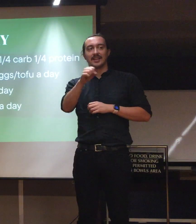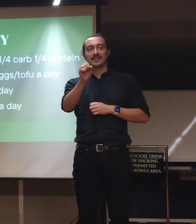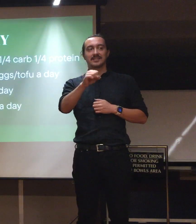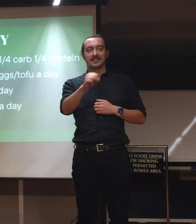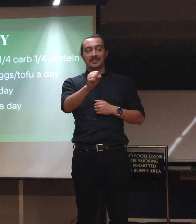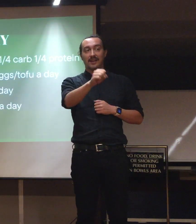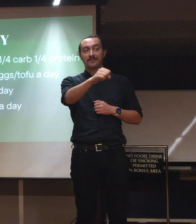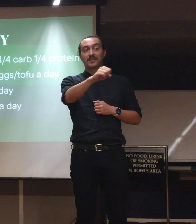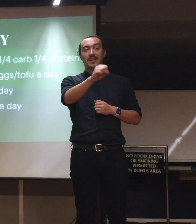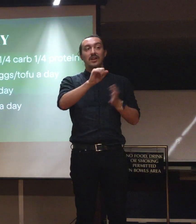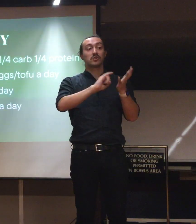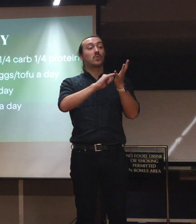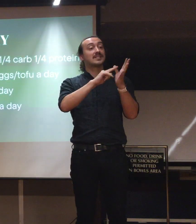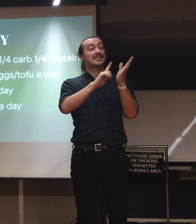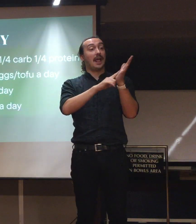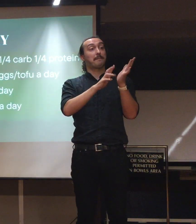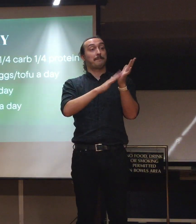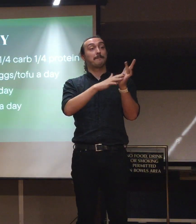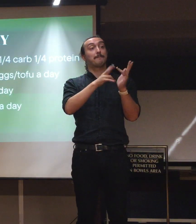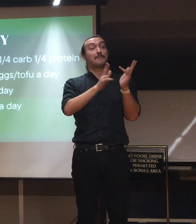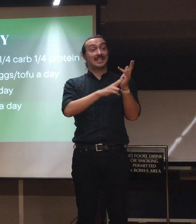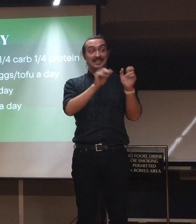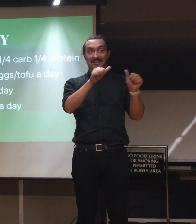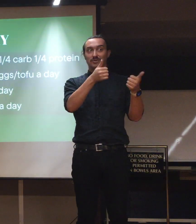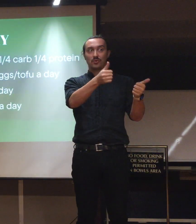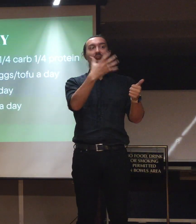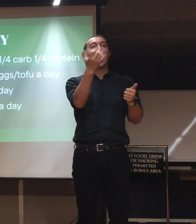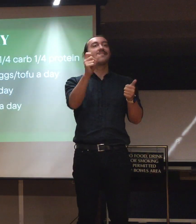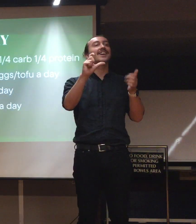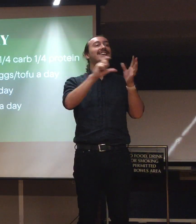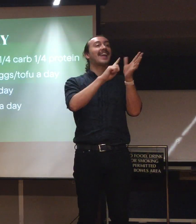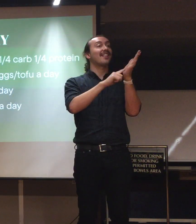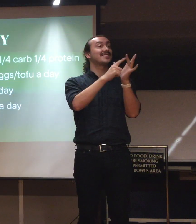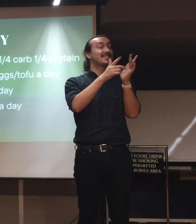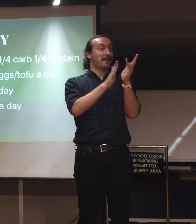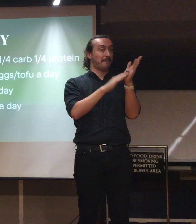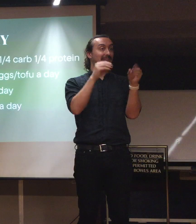Yeah. Yes. So salmon does have calcium in it as well.